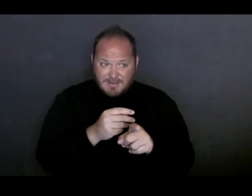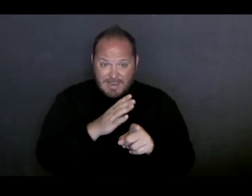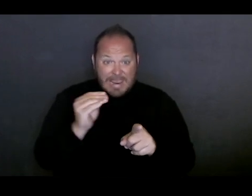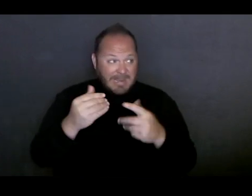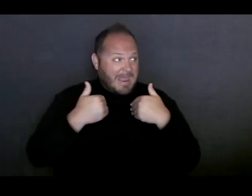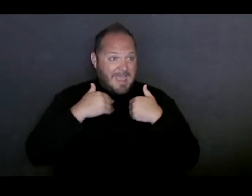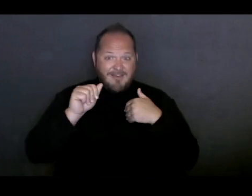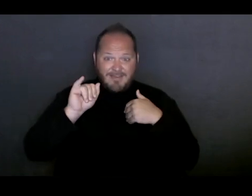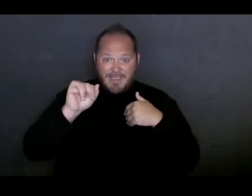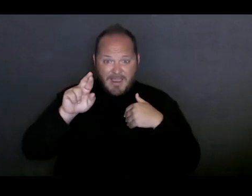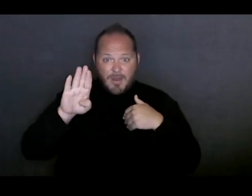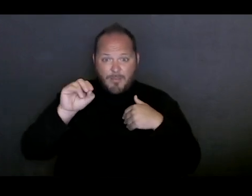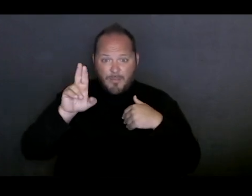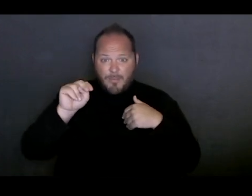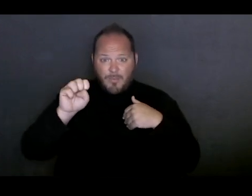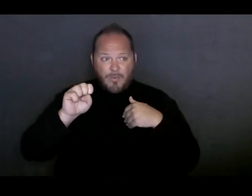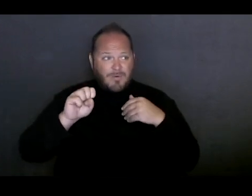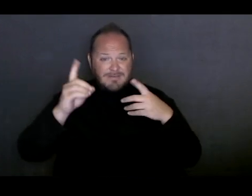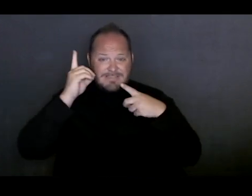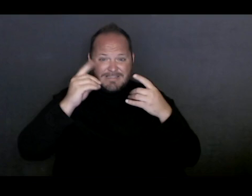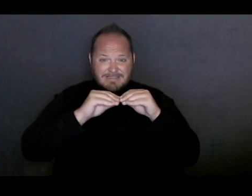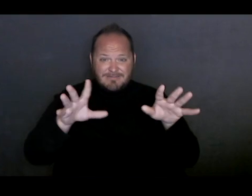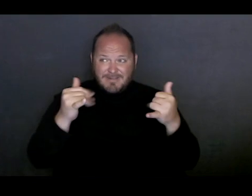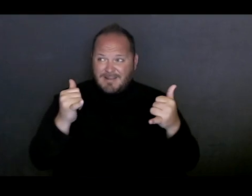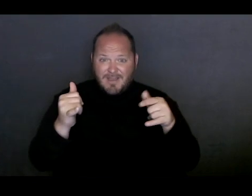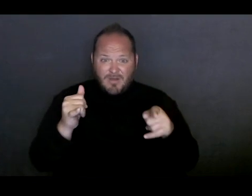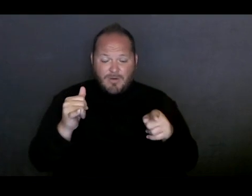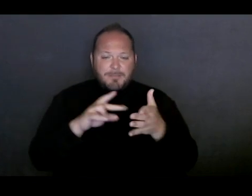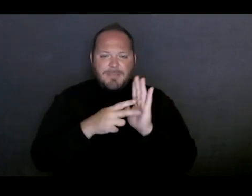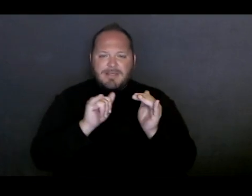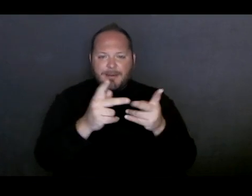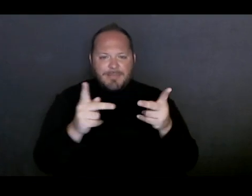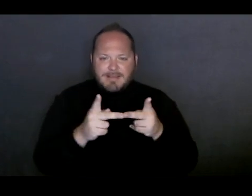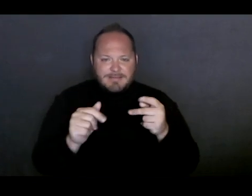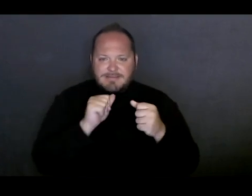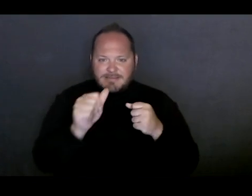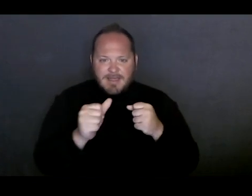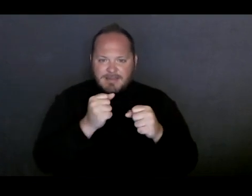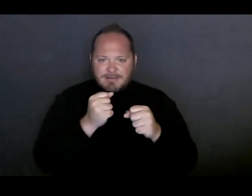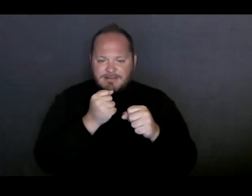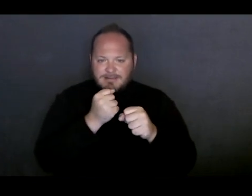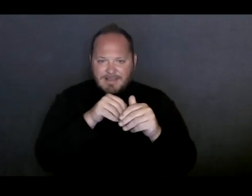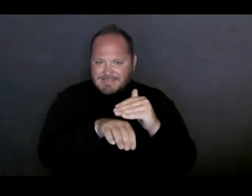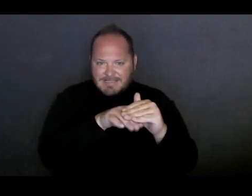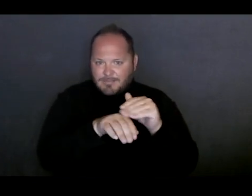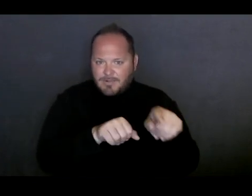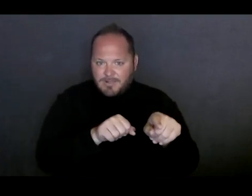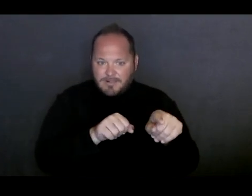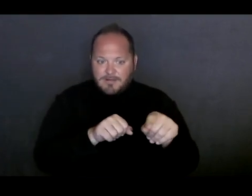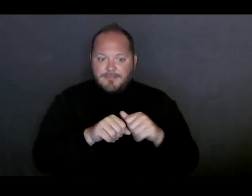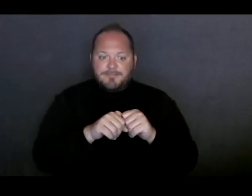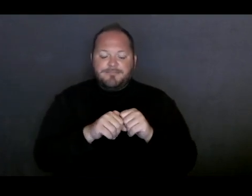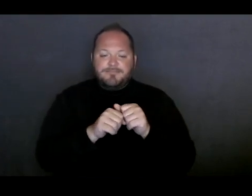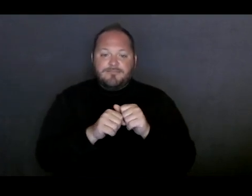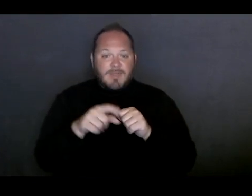really similar argument to be made for these places that we deemed essential, like grocery stores, um,